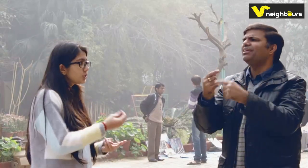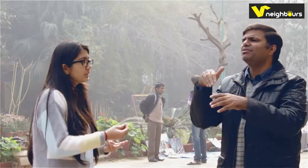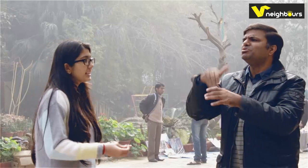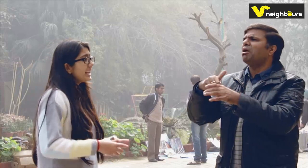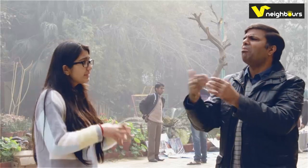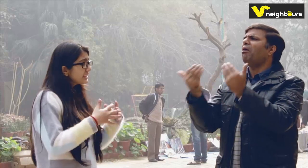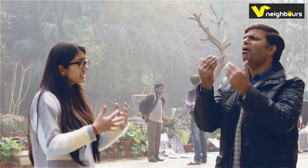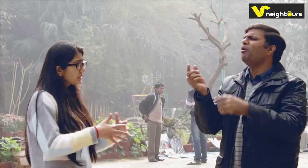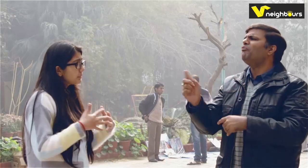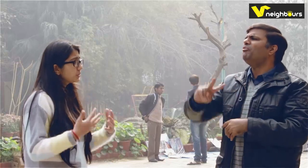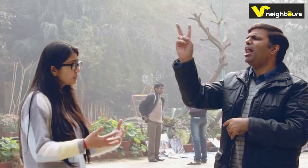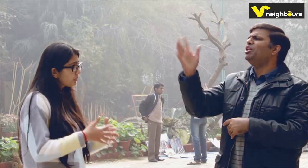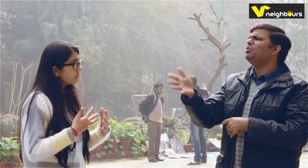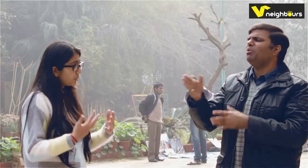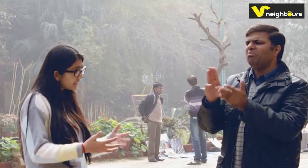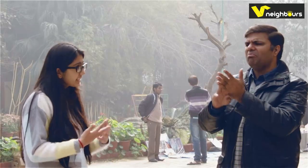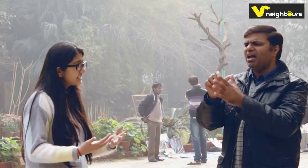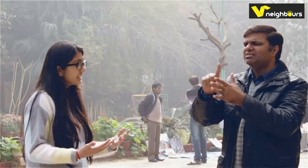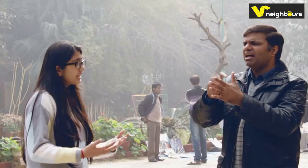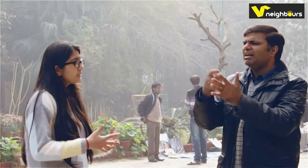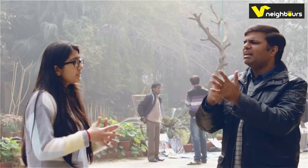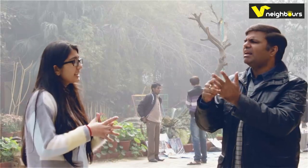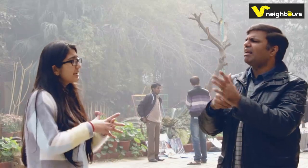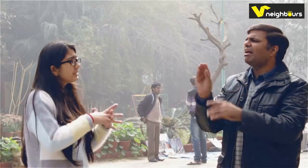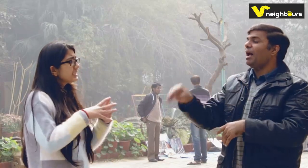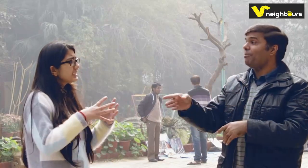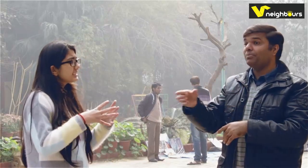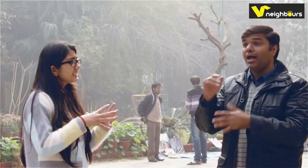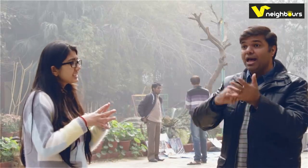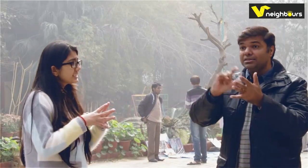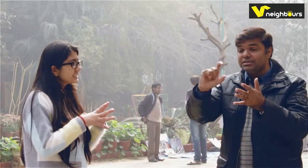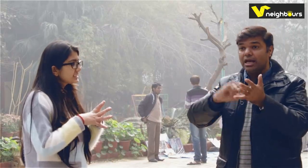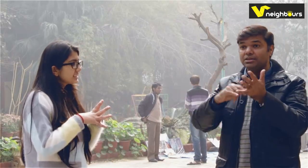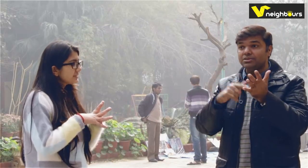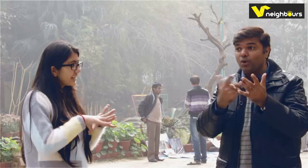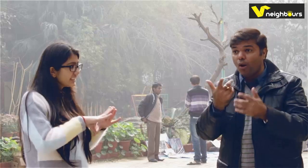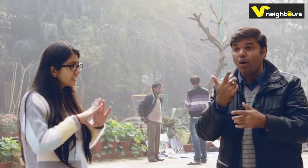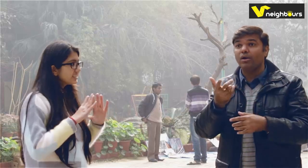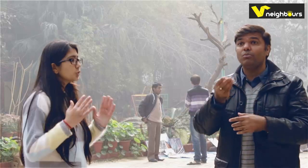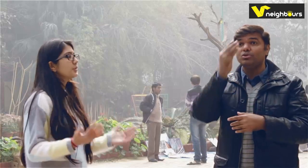be there. Everything is becoming so political, but everything is very